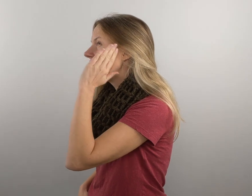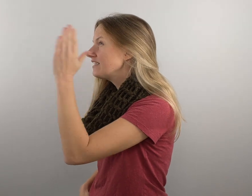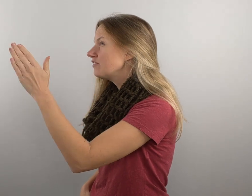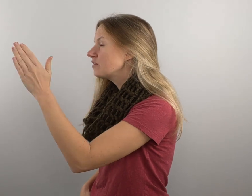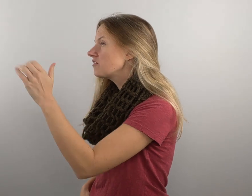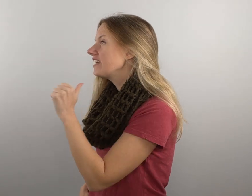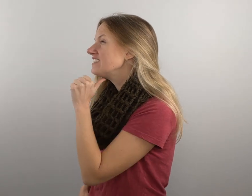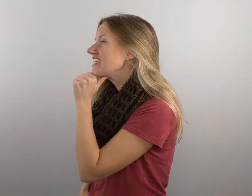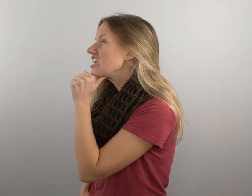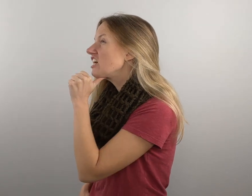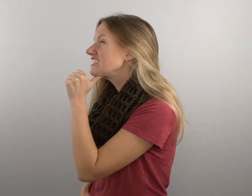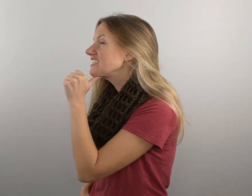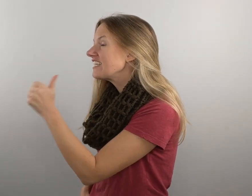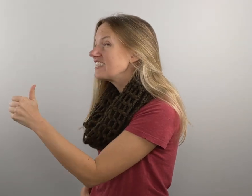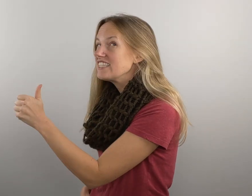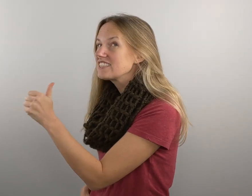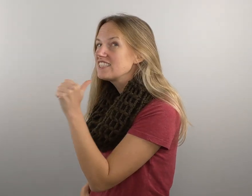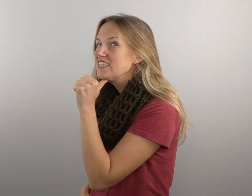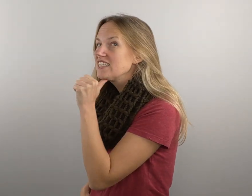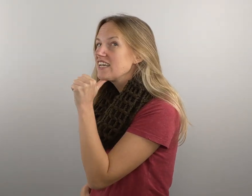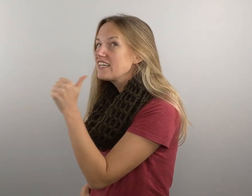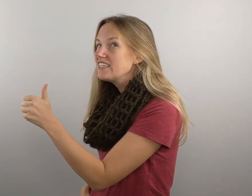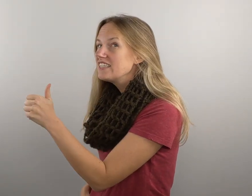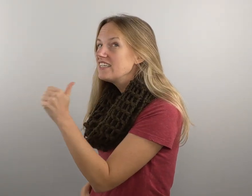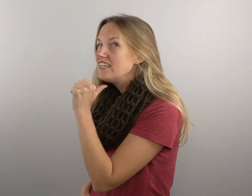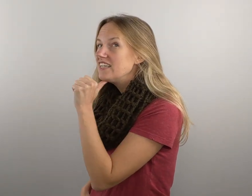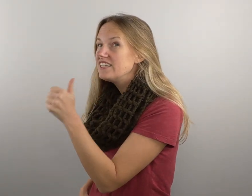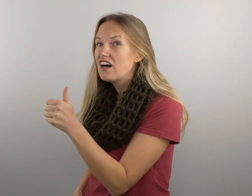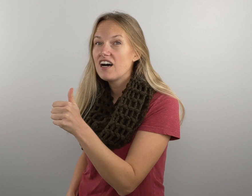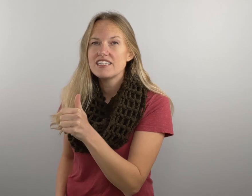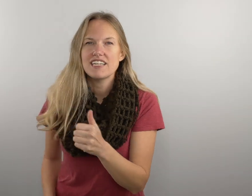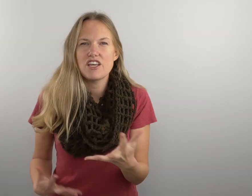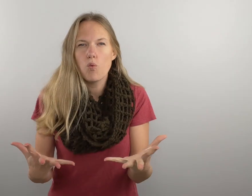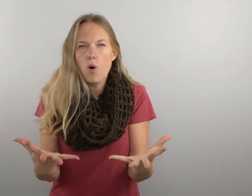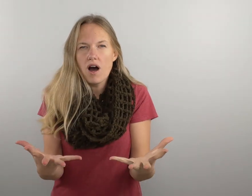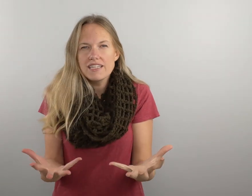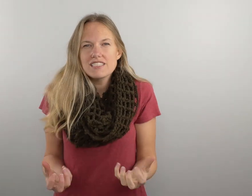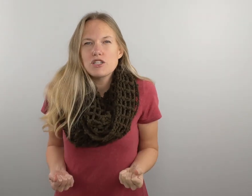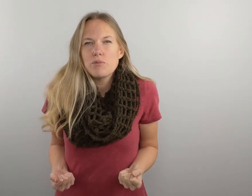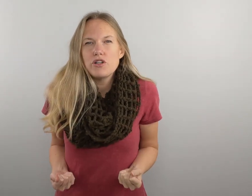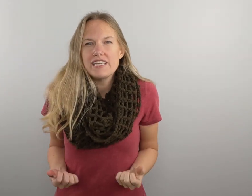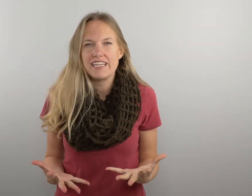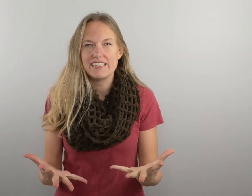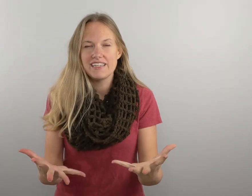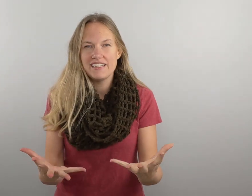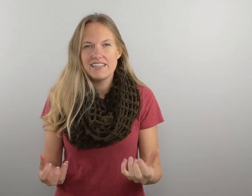hand out from your face, and not is like this, okay? Not, and then want, you're pulling in.